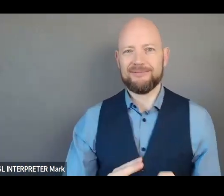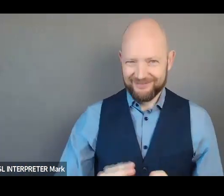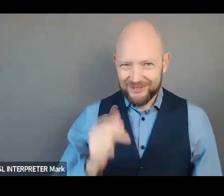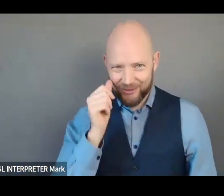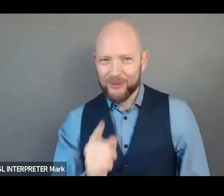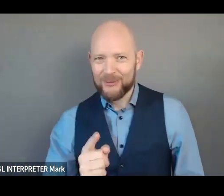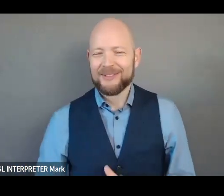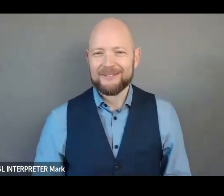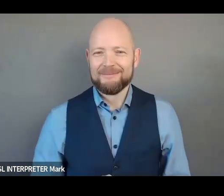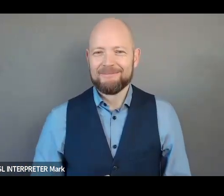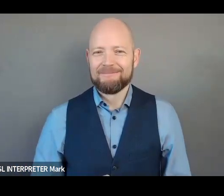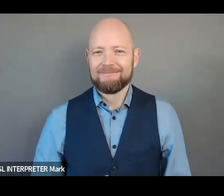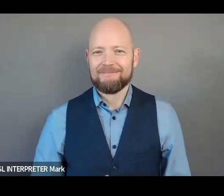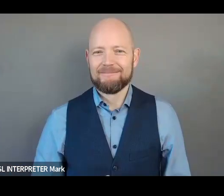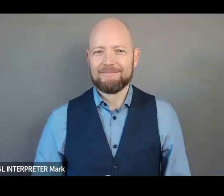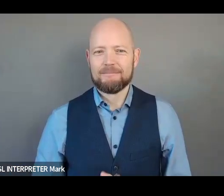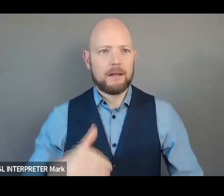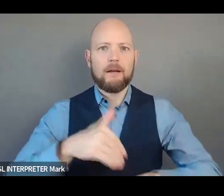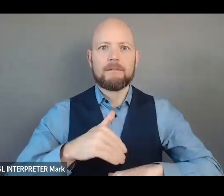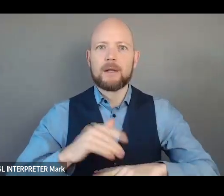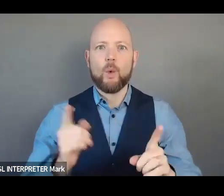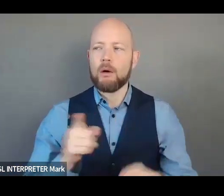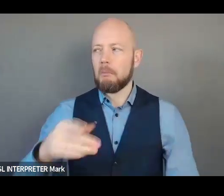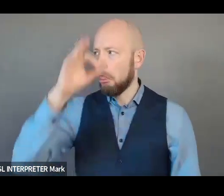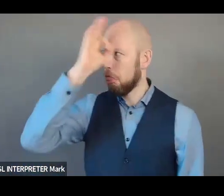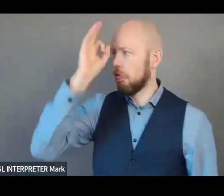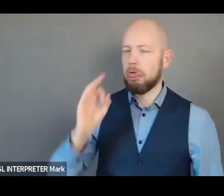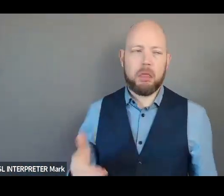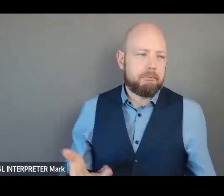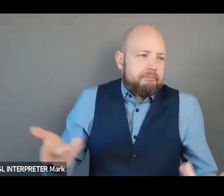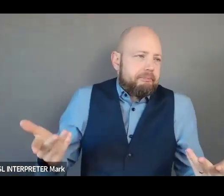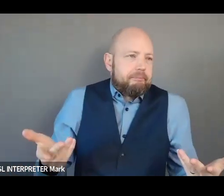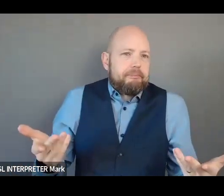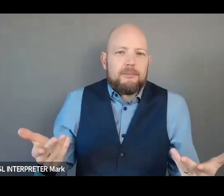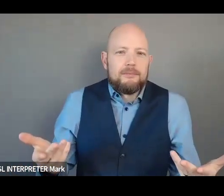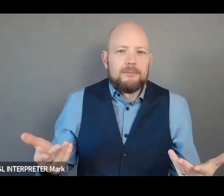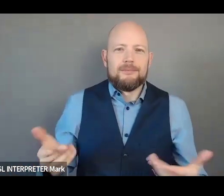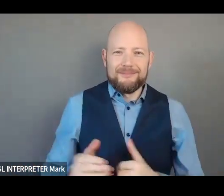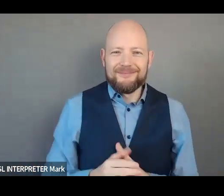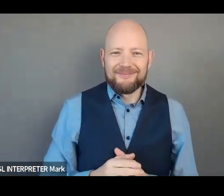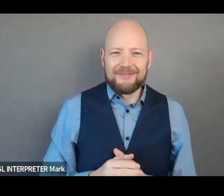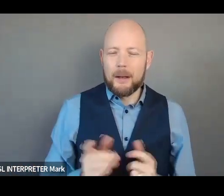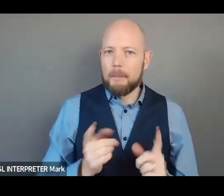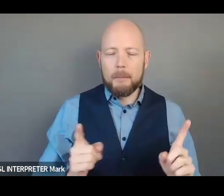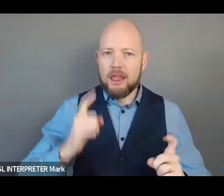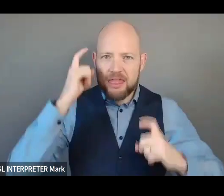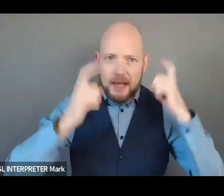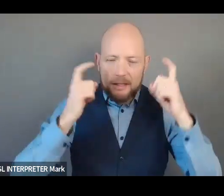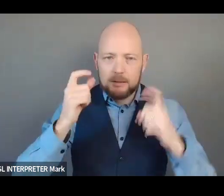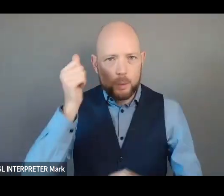that may be. And kind of blanket policies that come to the office, etc., things like that. And it's only